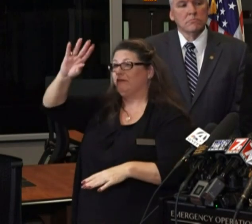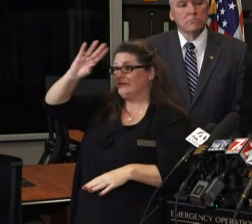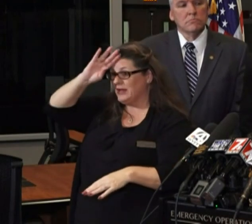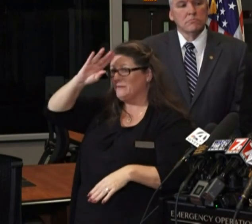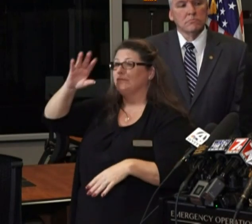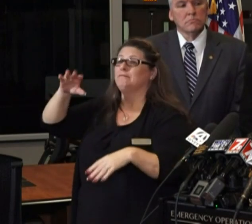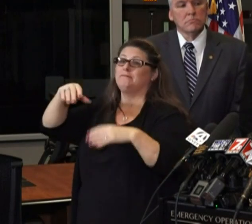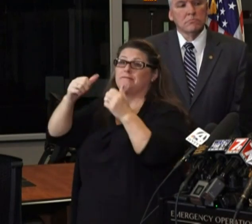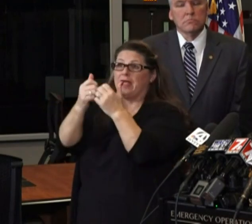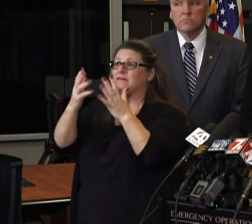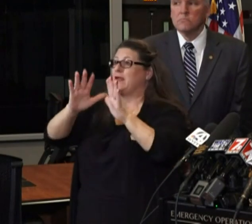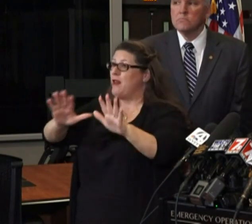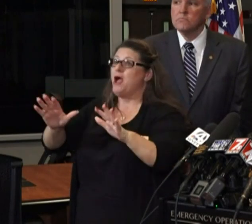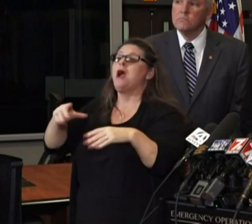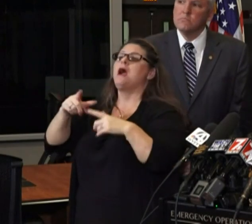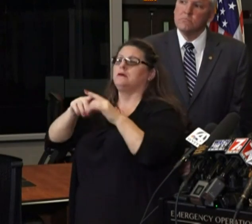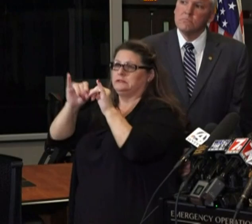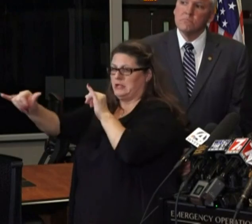their illness resolves.